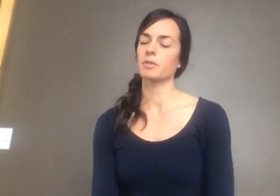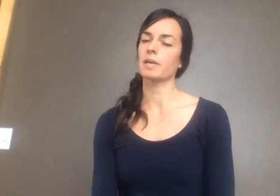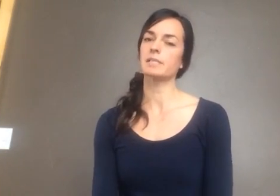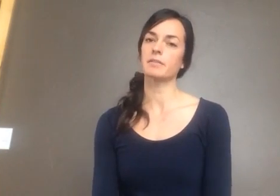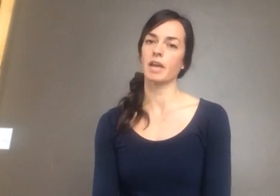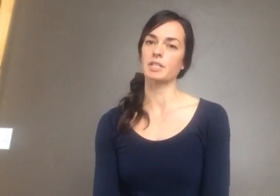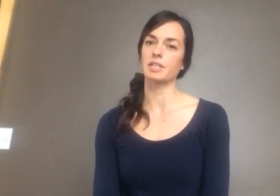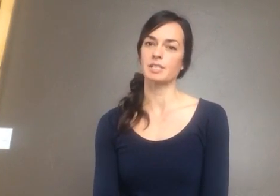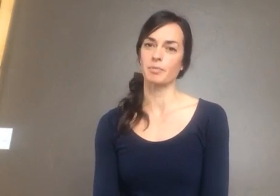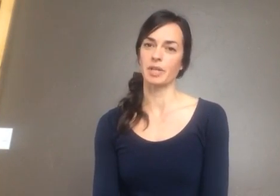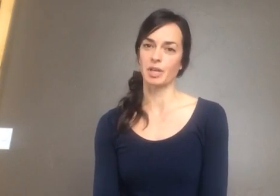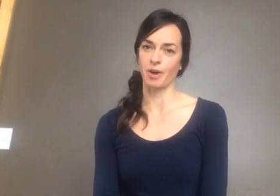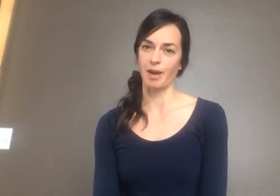U.S. evangelist Billy Graham.